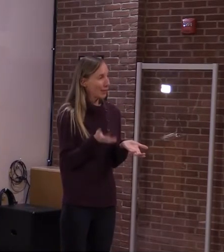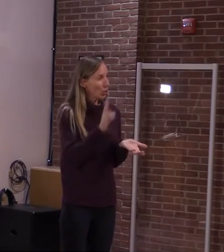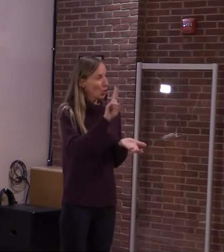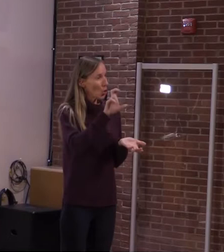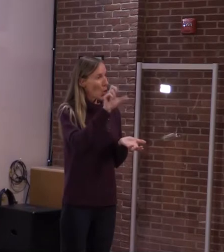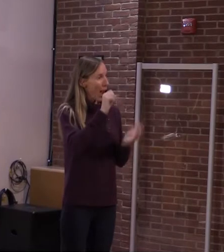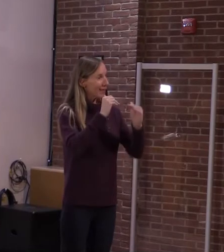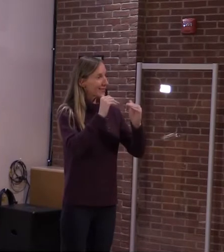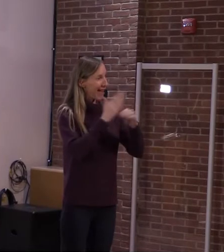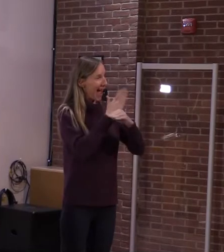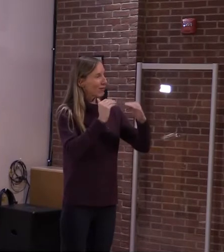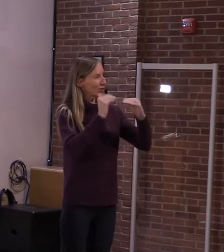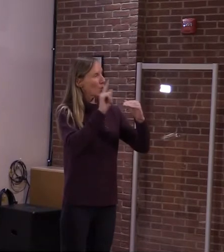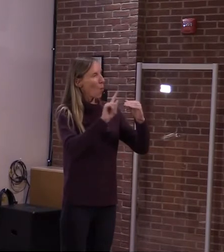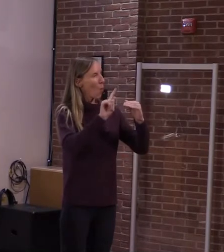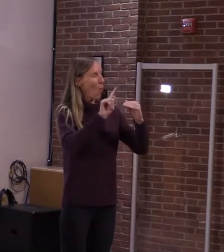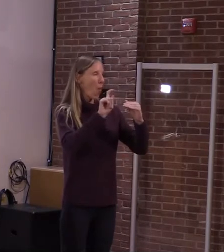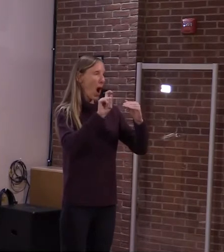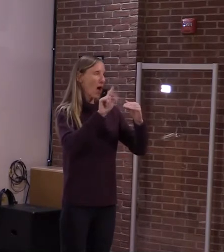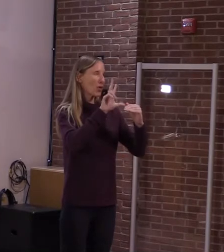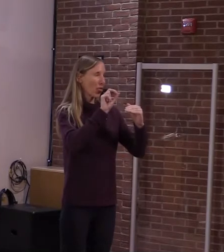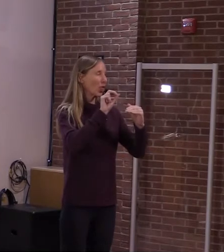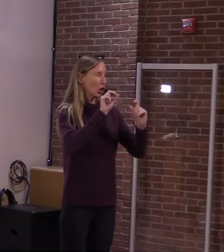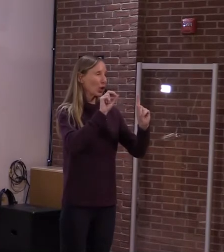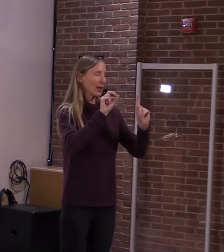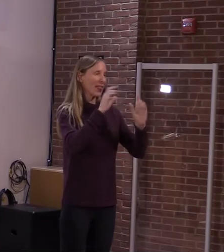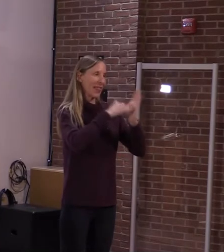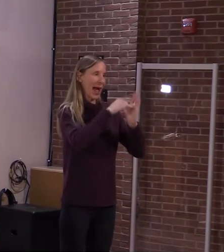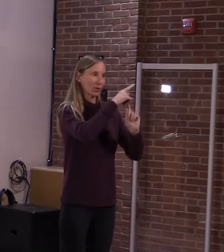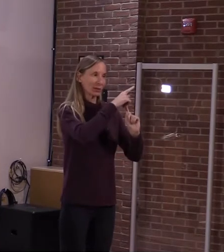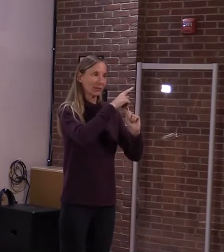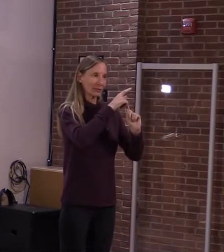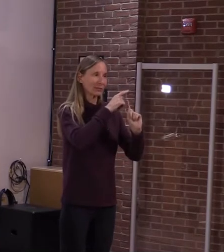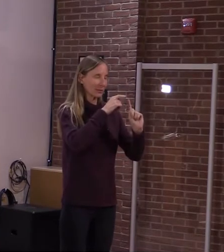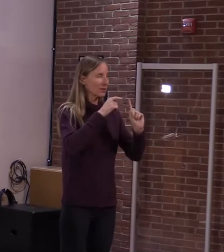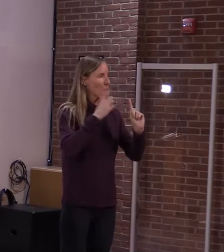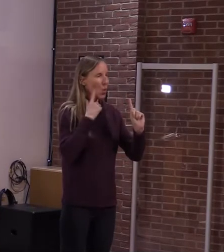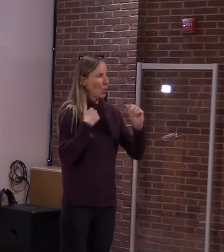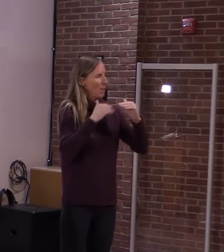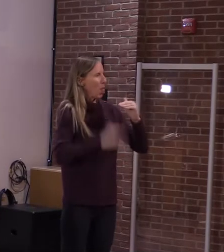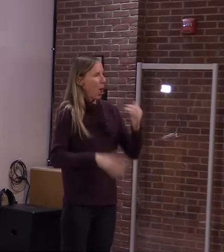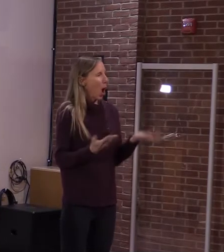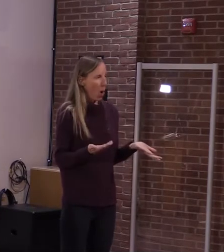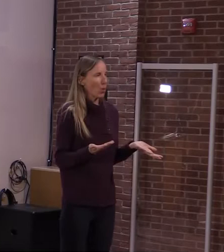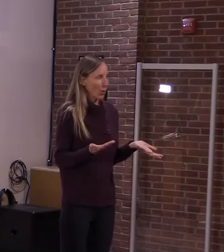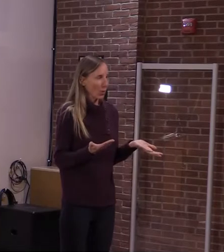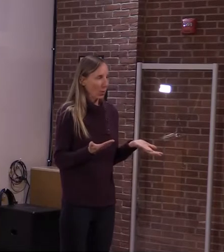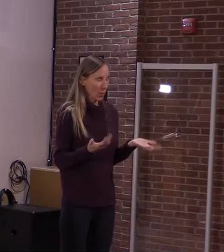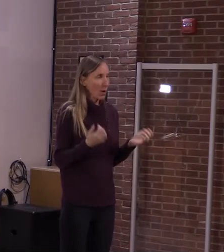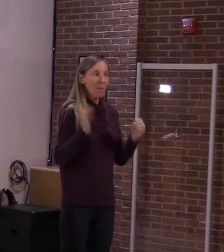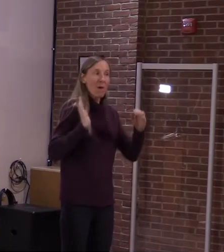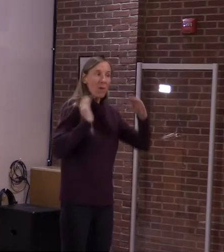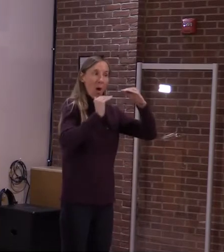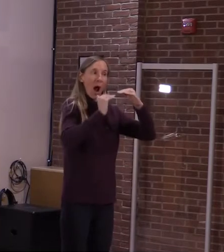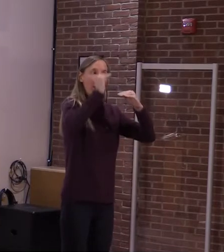in the 130s per 100,000. But keep in mind, we were just recently higher than